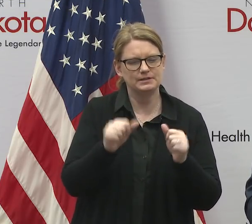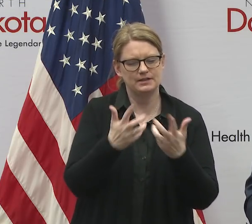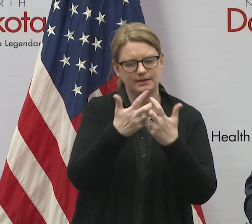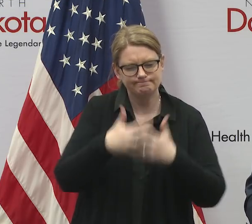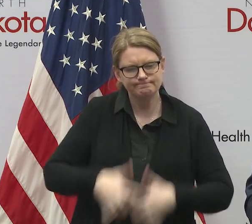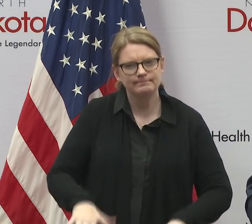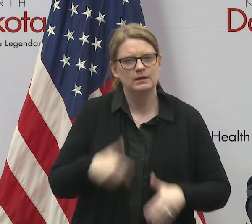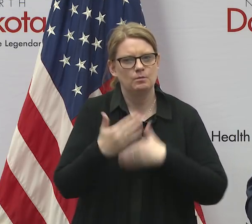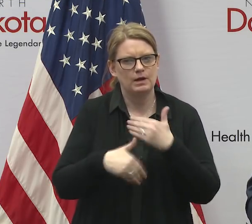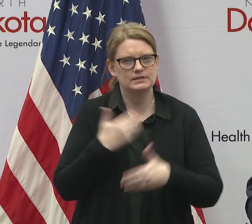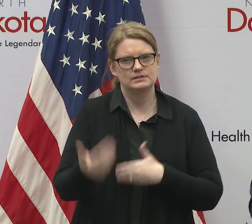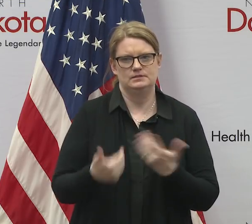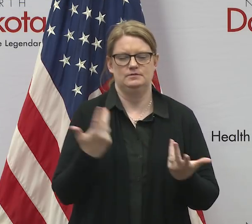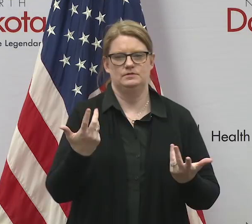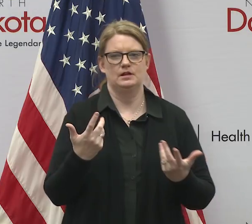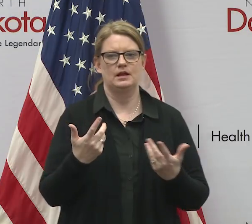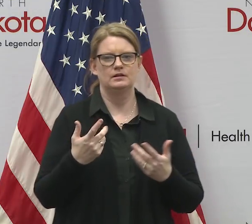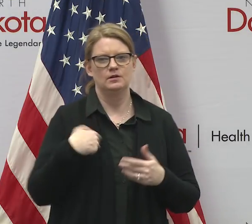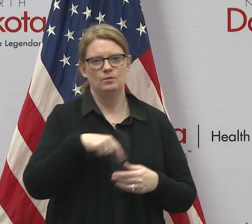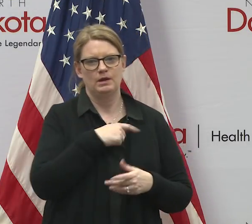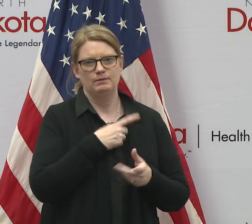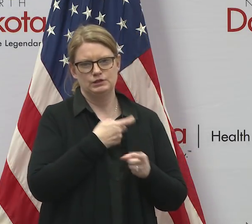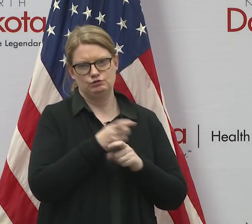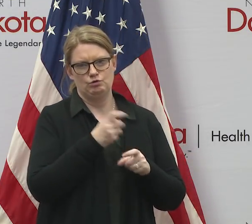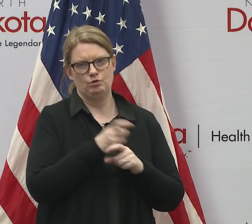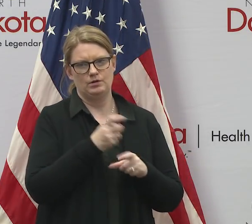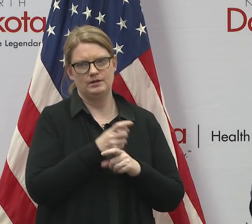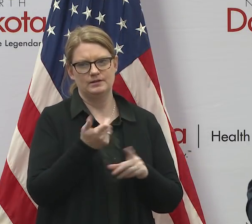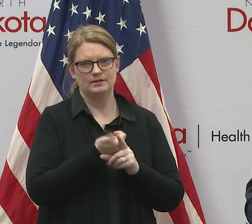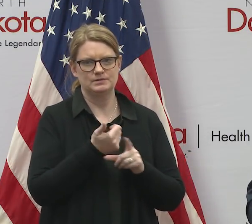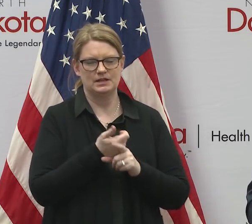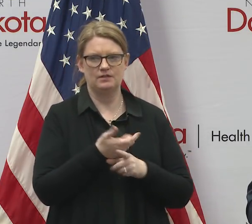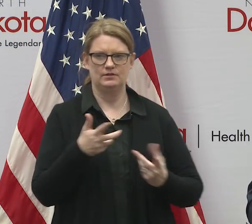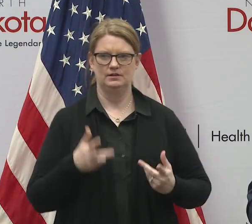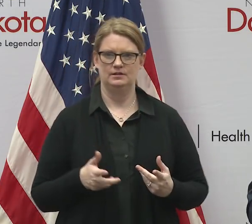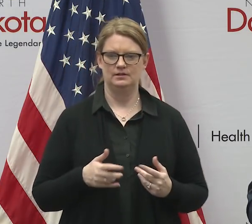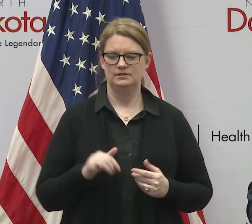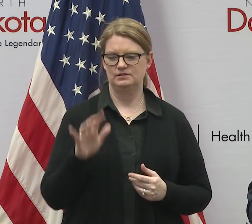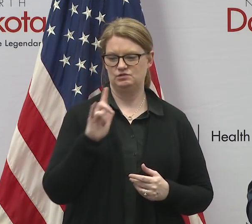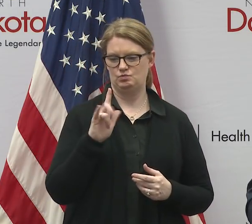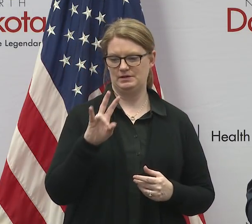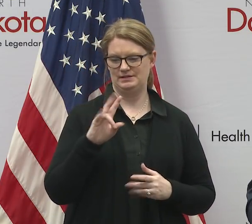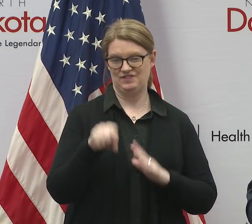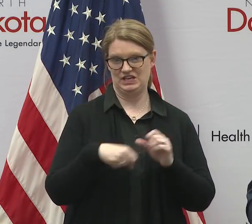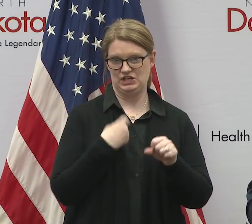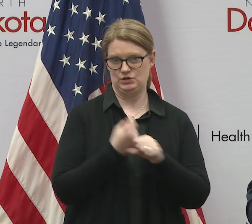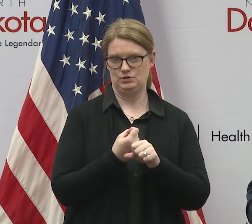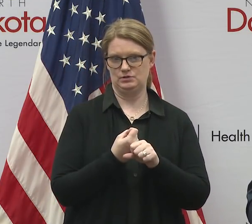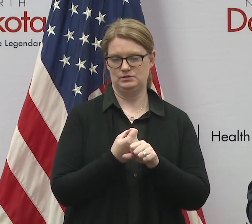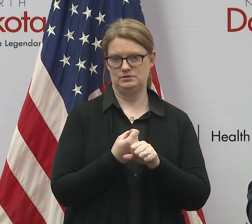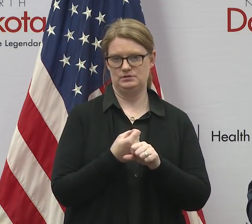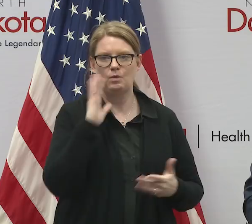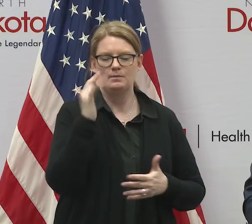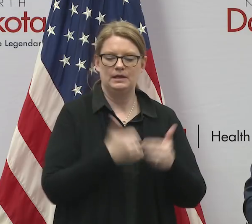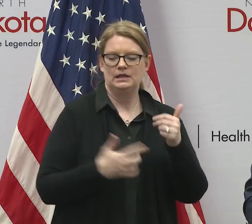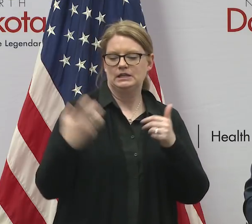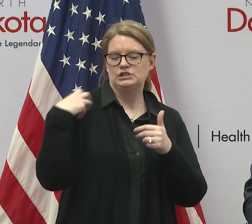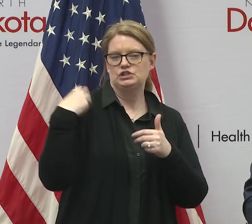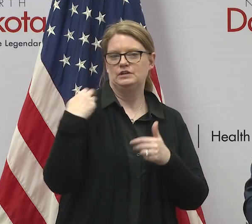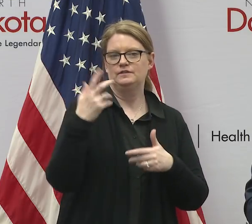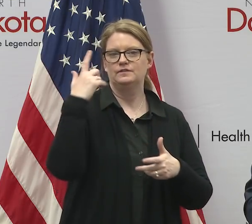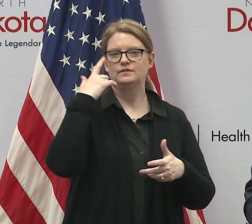got metro areas that extend across the border. We have to be paying attention to that, because we should really treat those Minnesota positives as occurring in